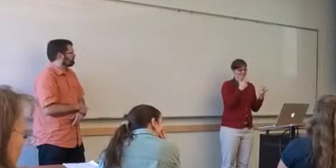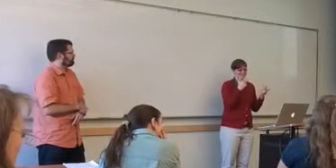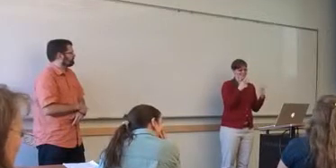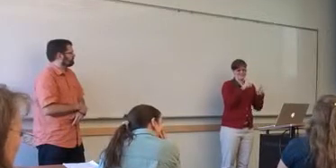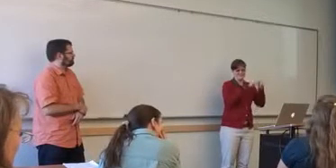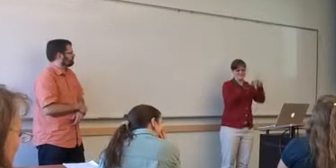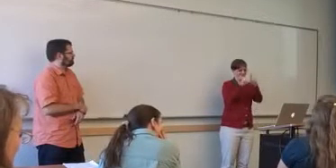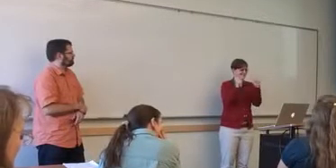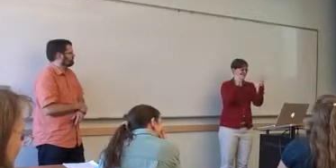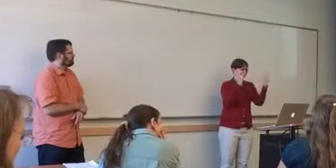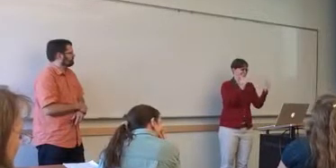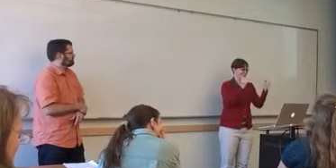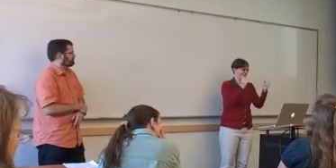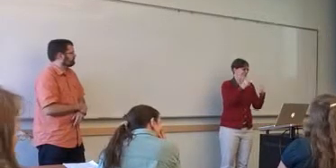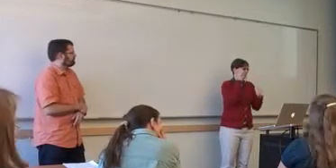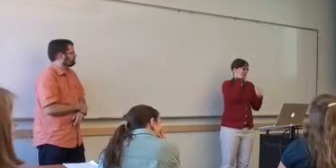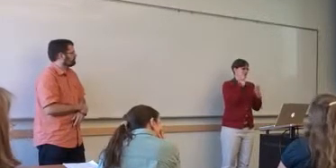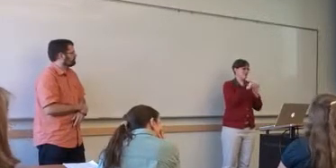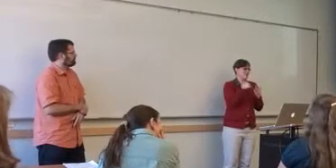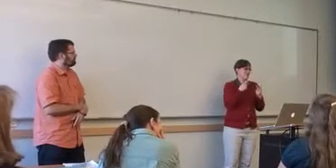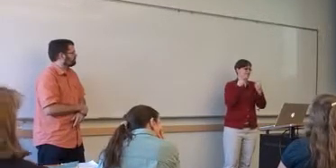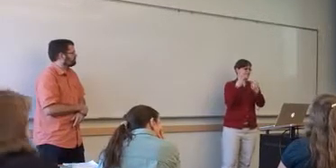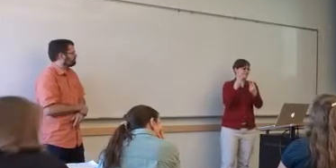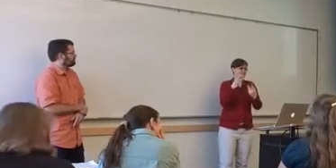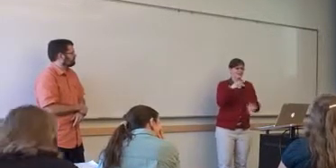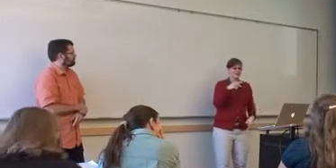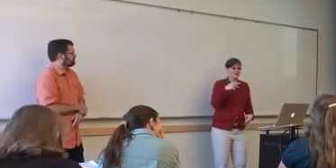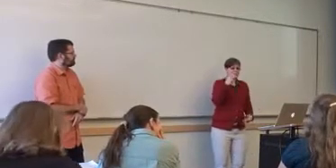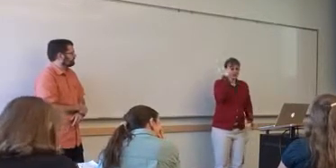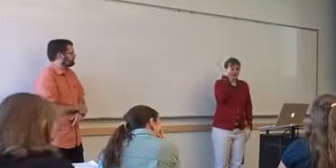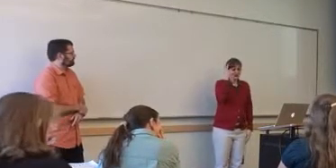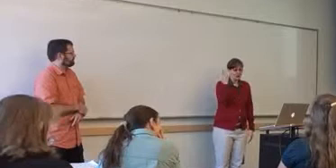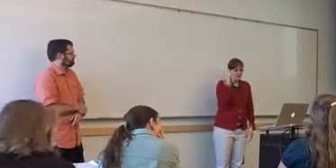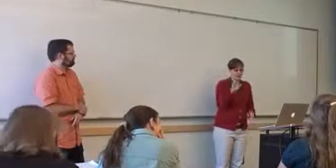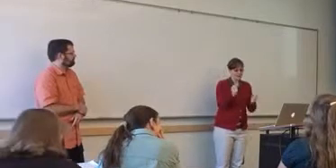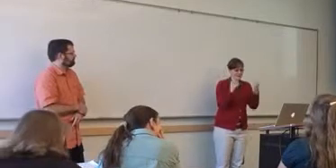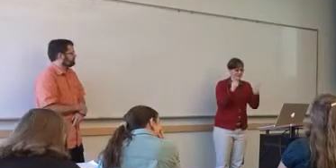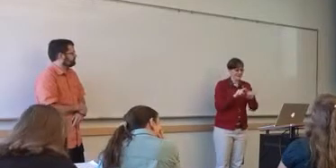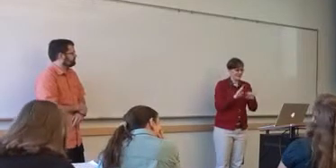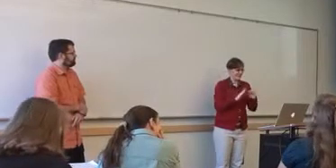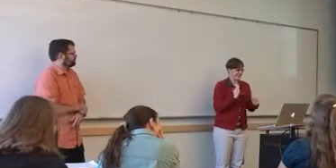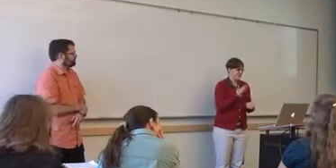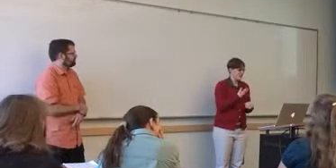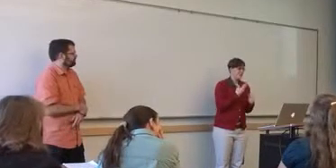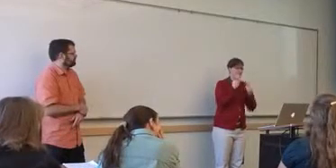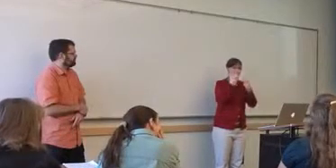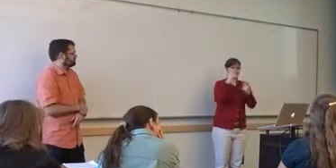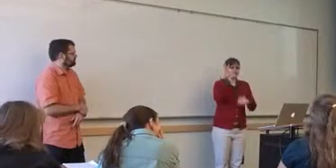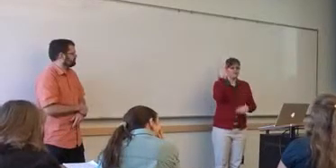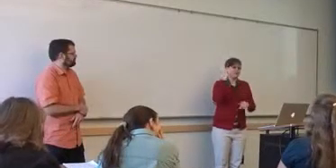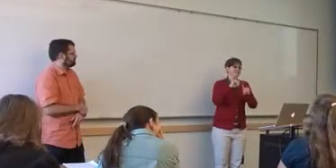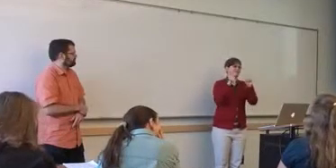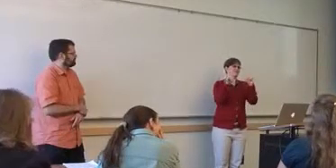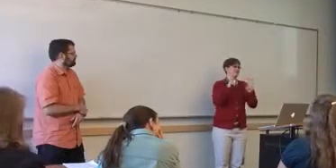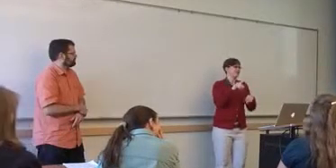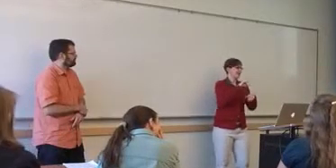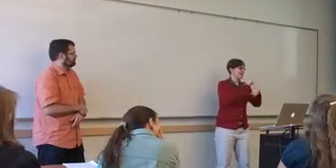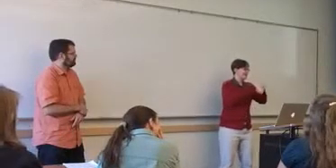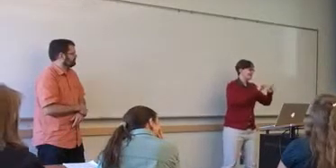not. Every country pretty much has their own sign language. If you go to Mexico, their sign language would be